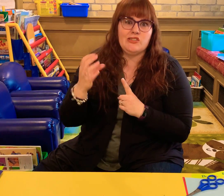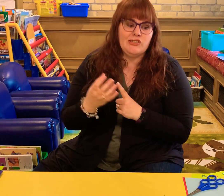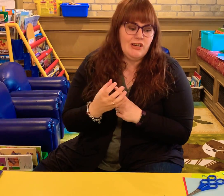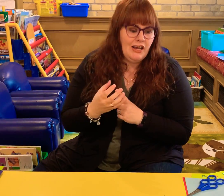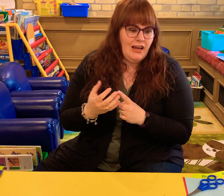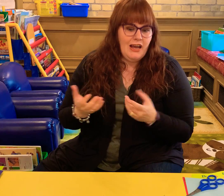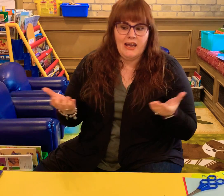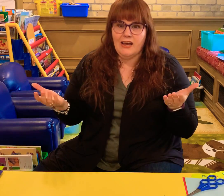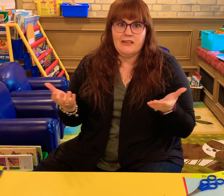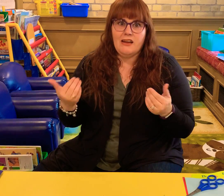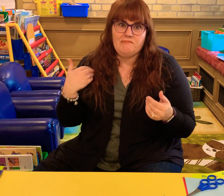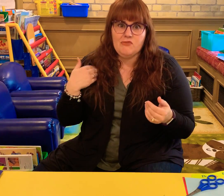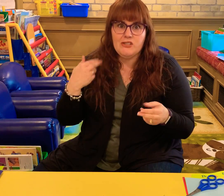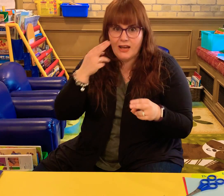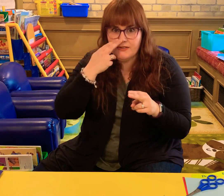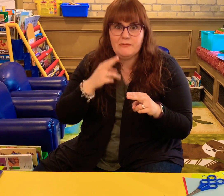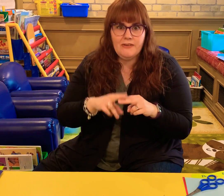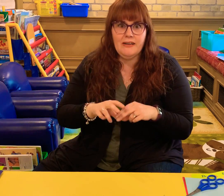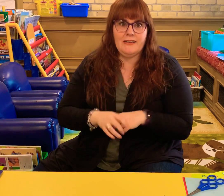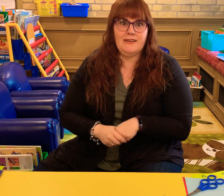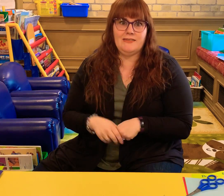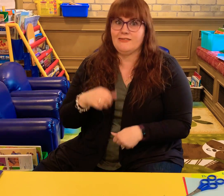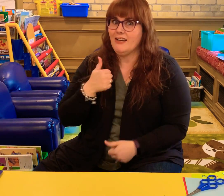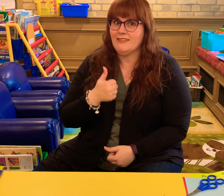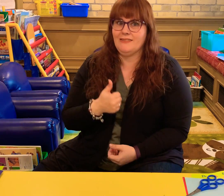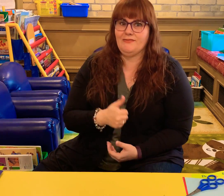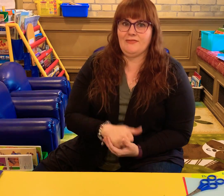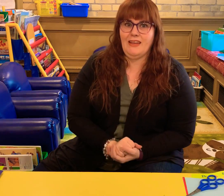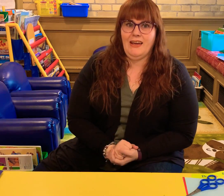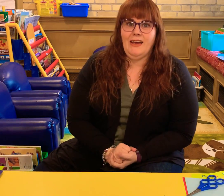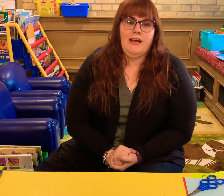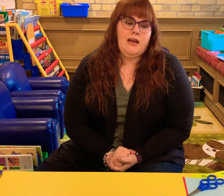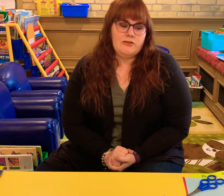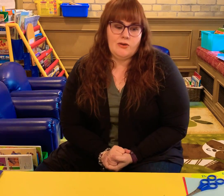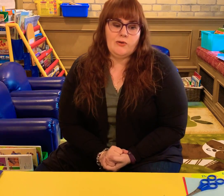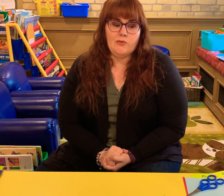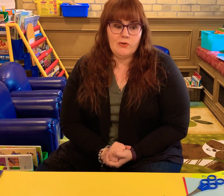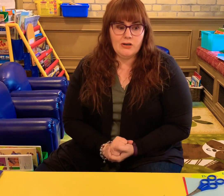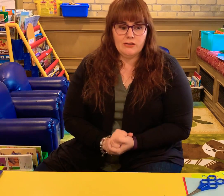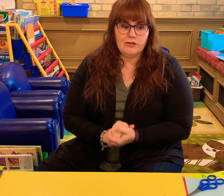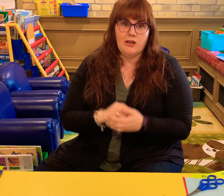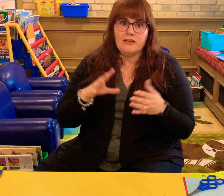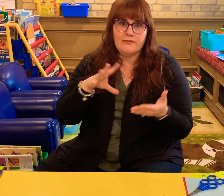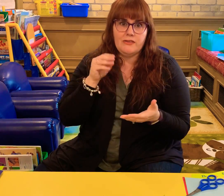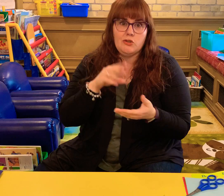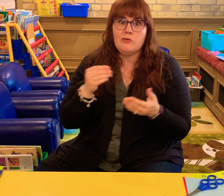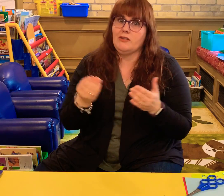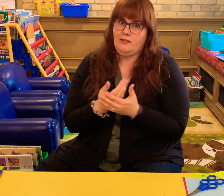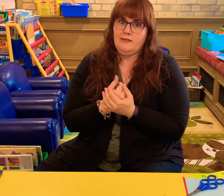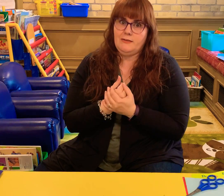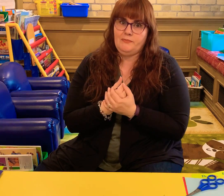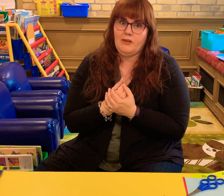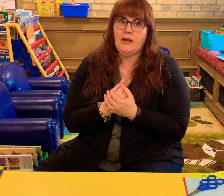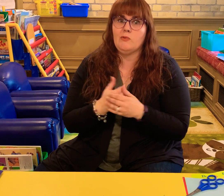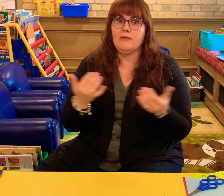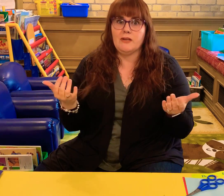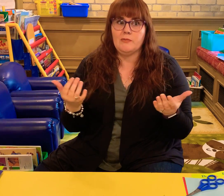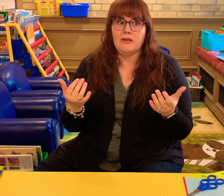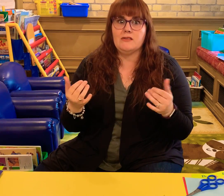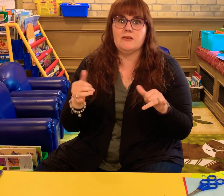and just have some fun, right? So we're going to learn lots of new things and one of them is different